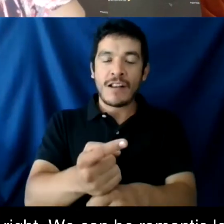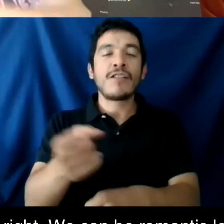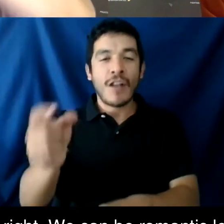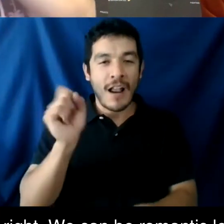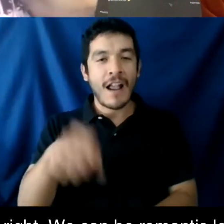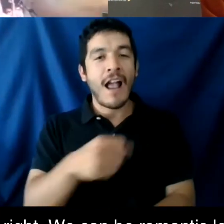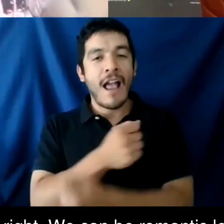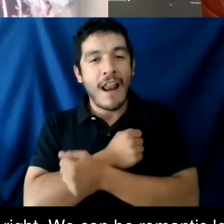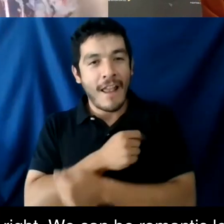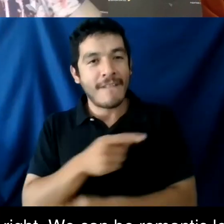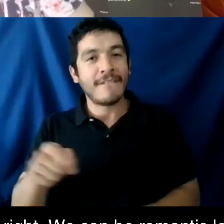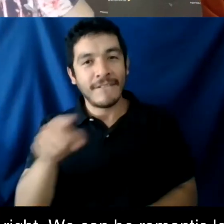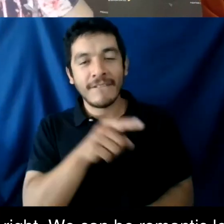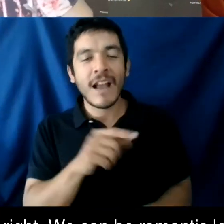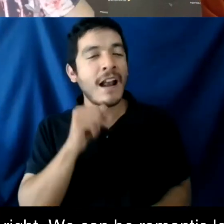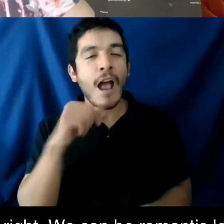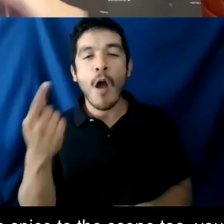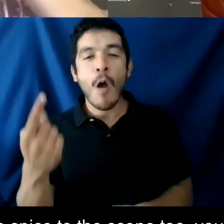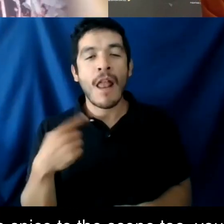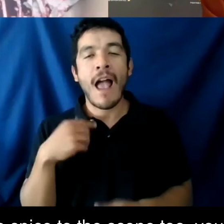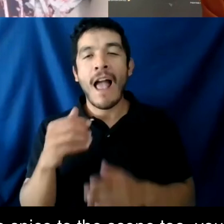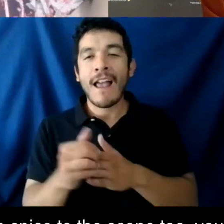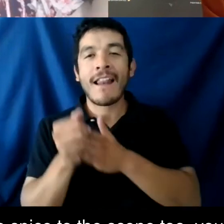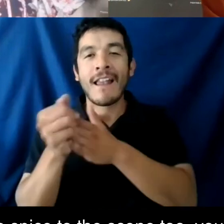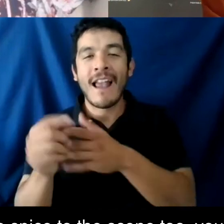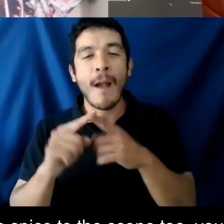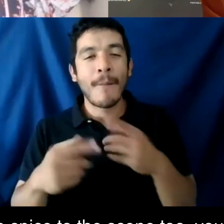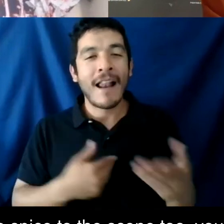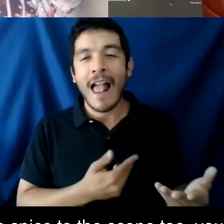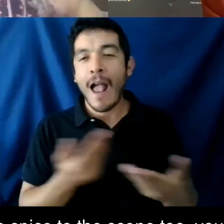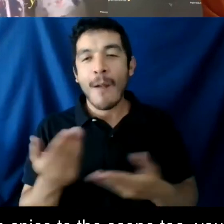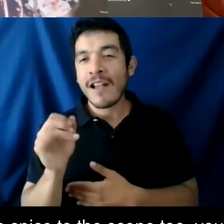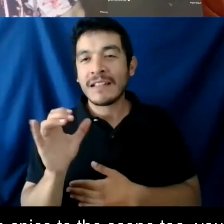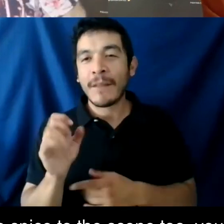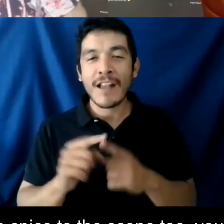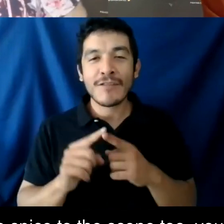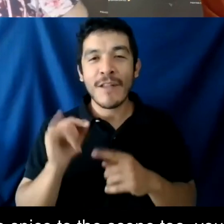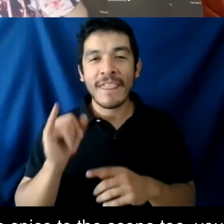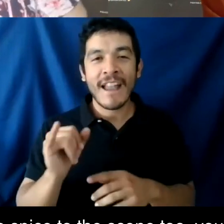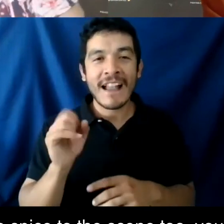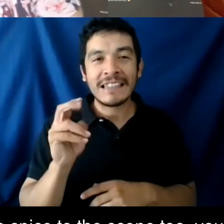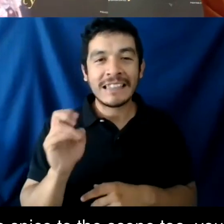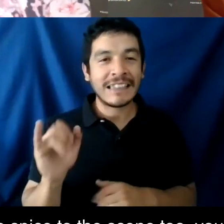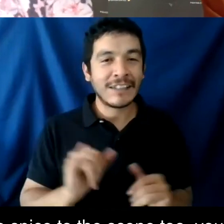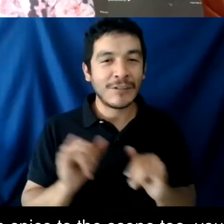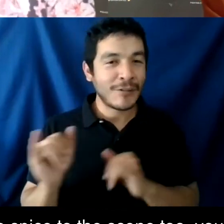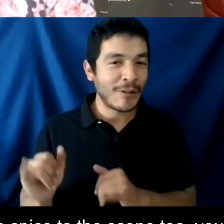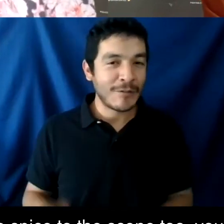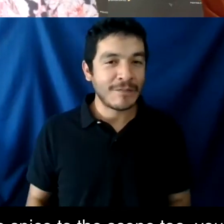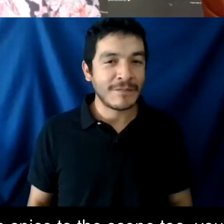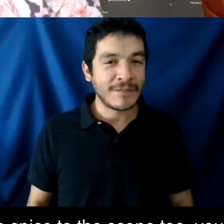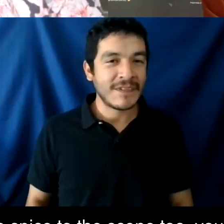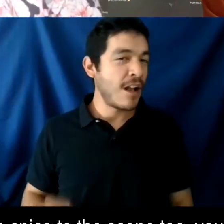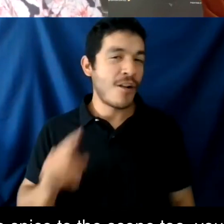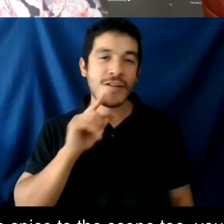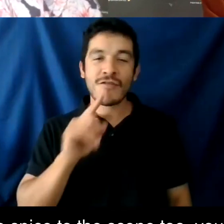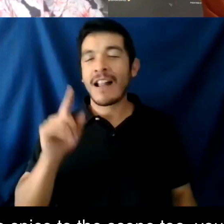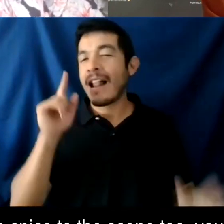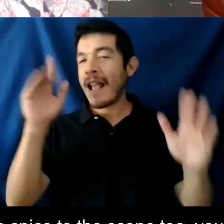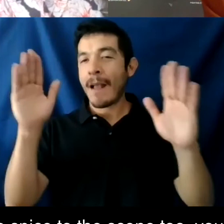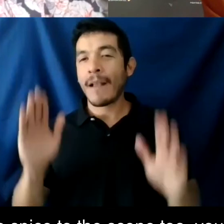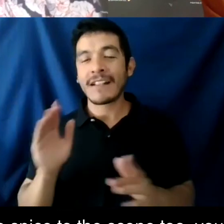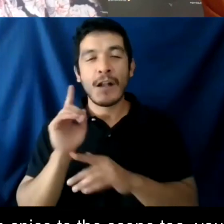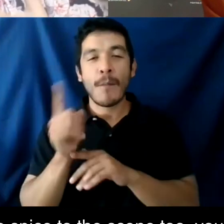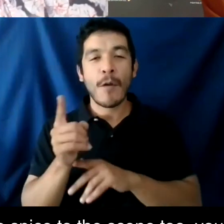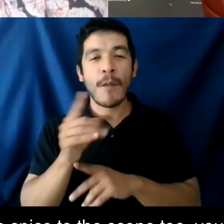And not only are we romantic leads, but we bring the spice to the scene too. You know, it was just an amazing moment